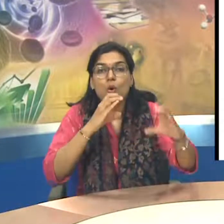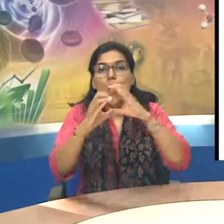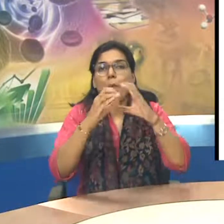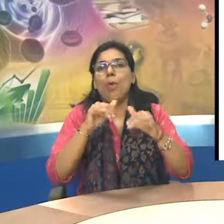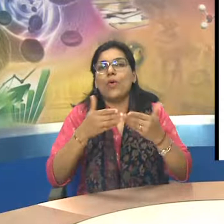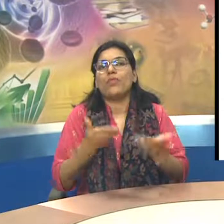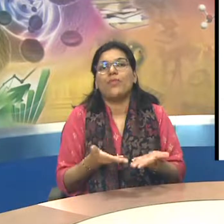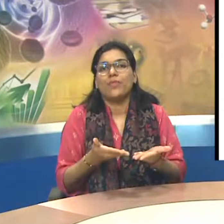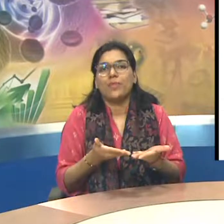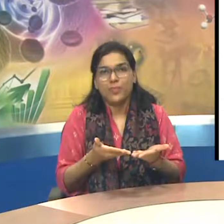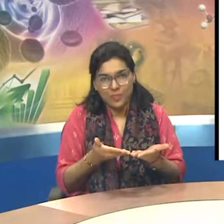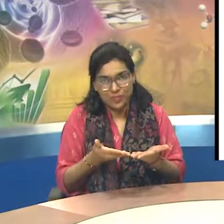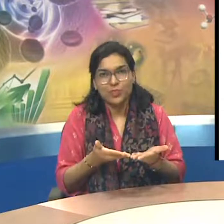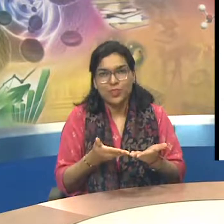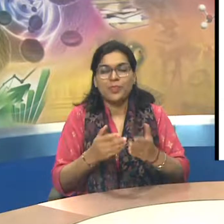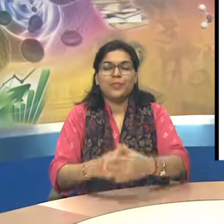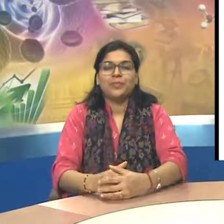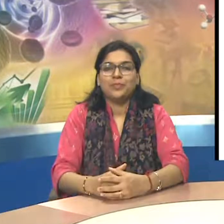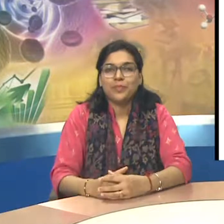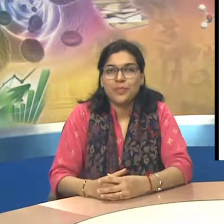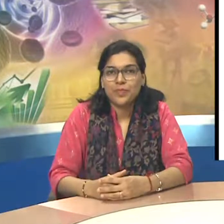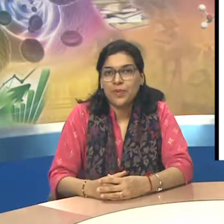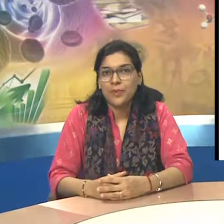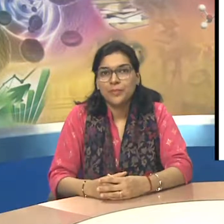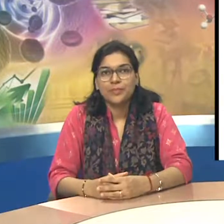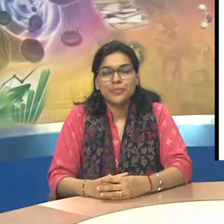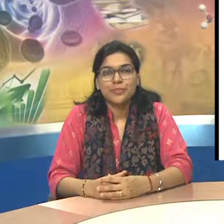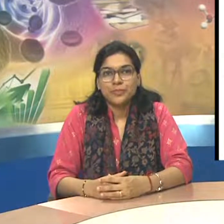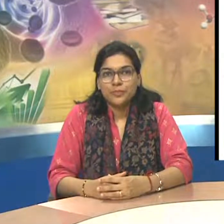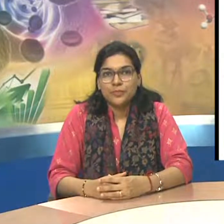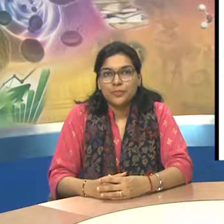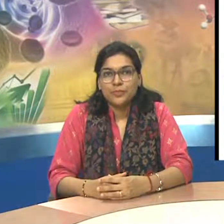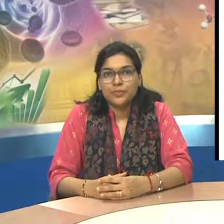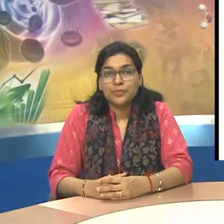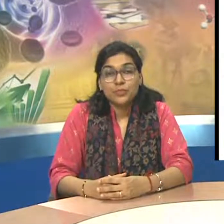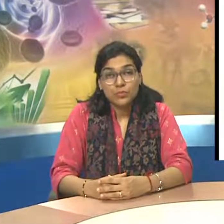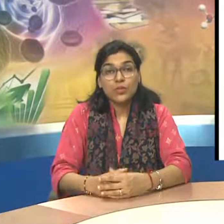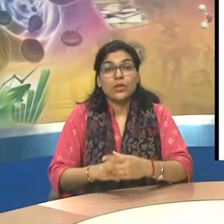is made through words spoken.